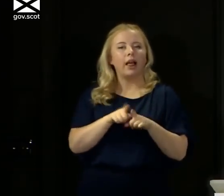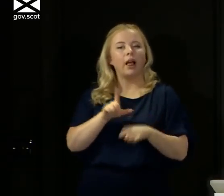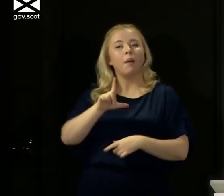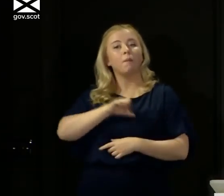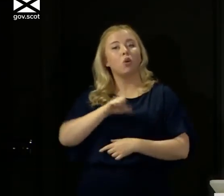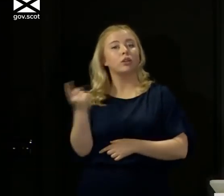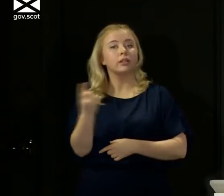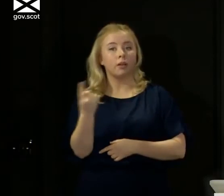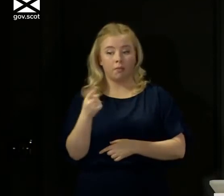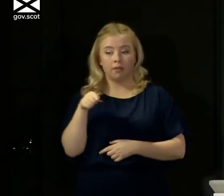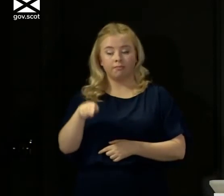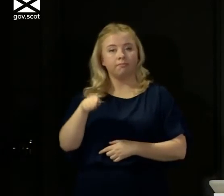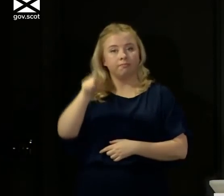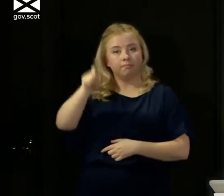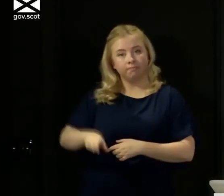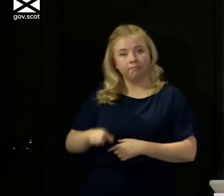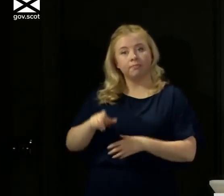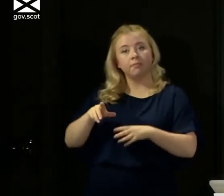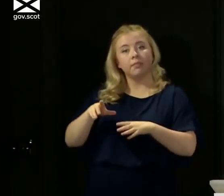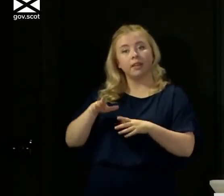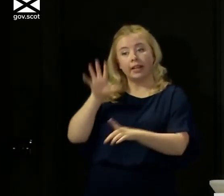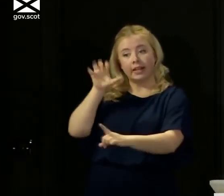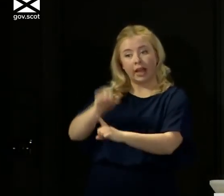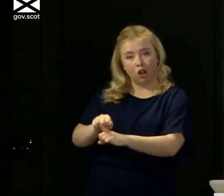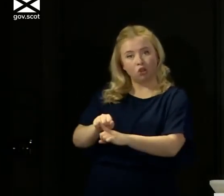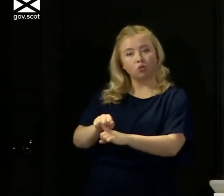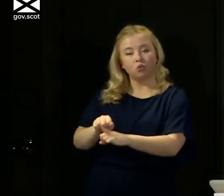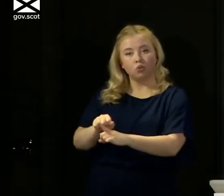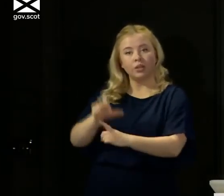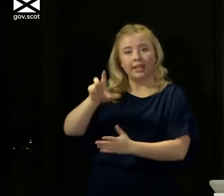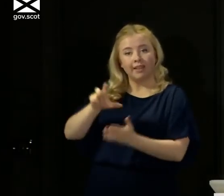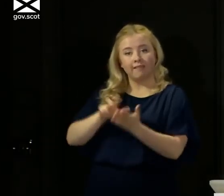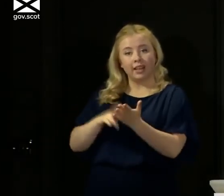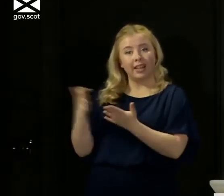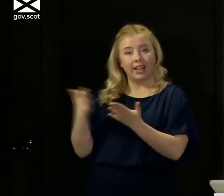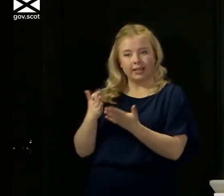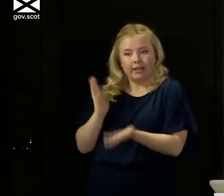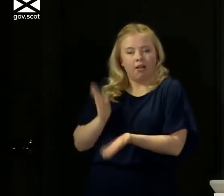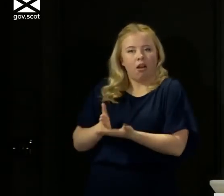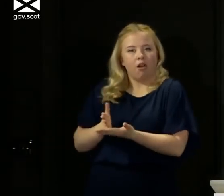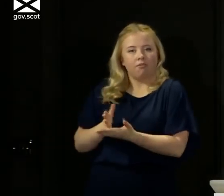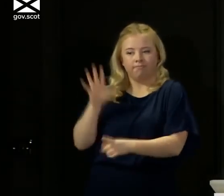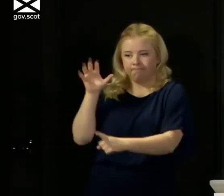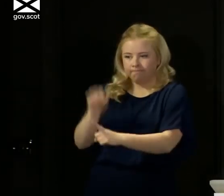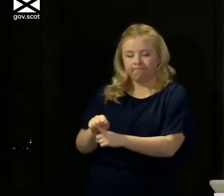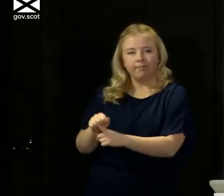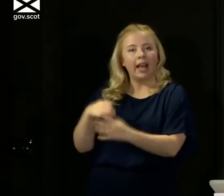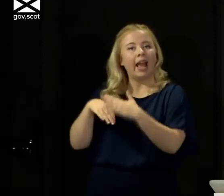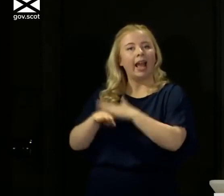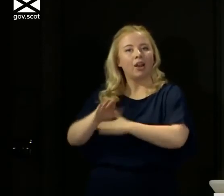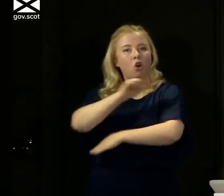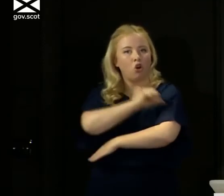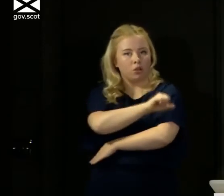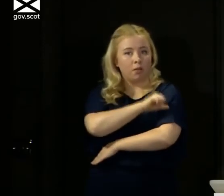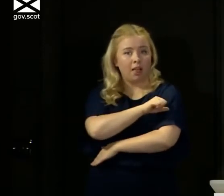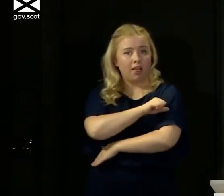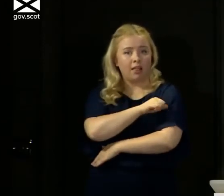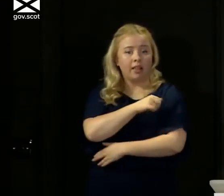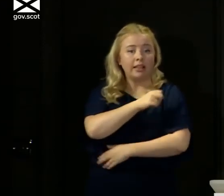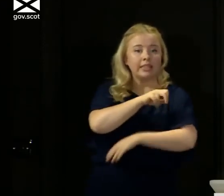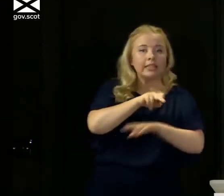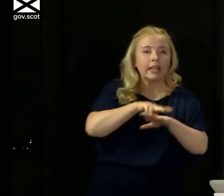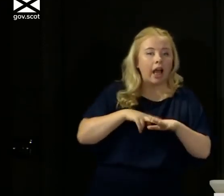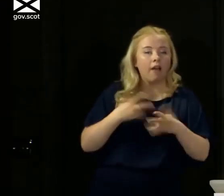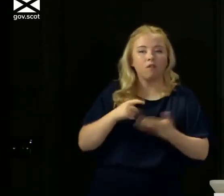somebody is diagnosed with having this virus in a hospital, whether that's a patient or a member of staff,